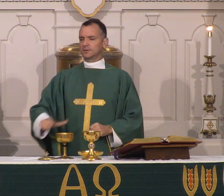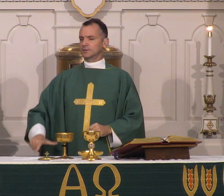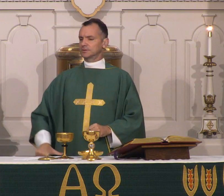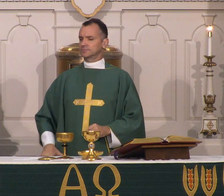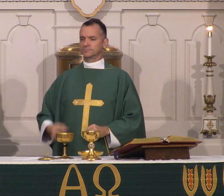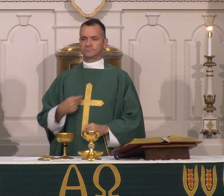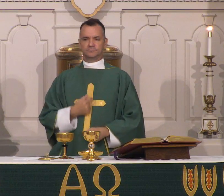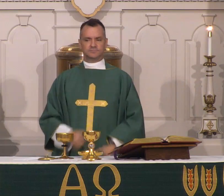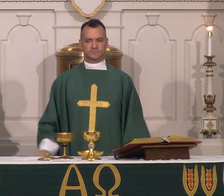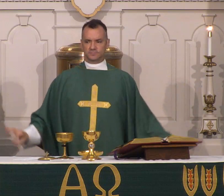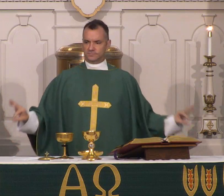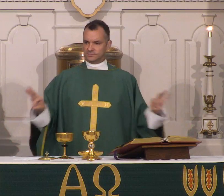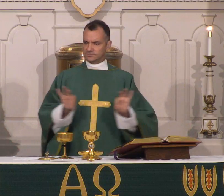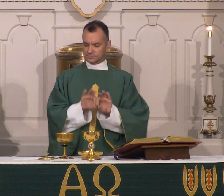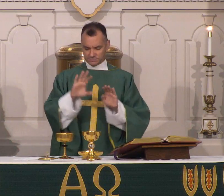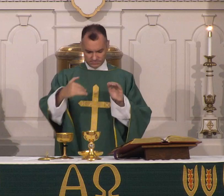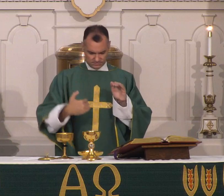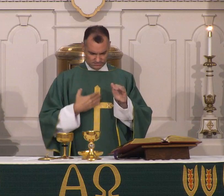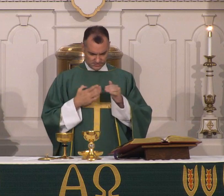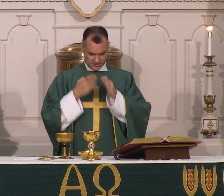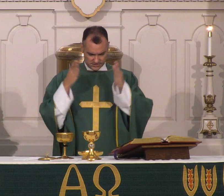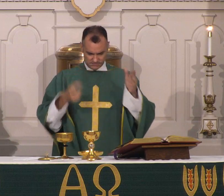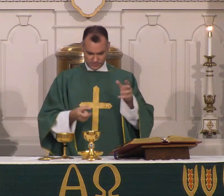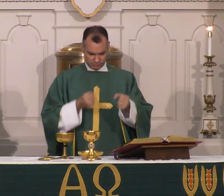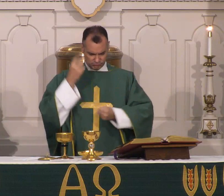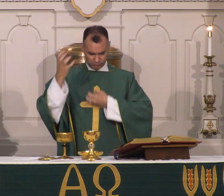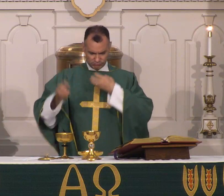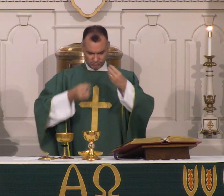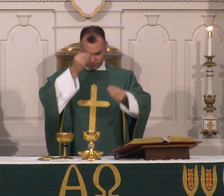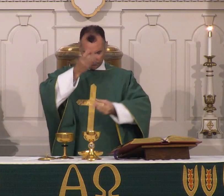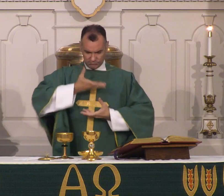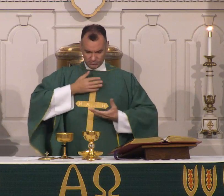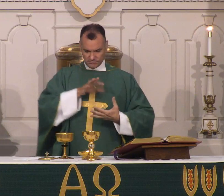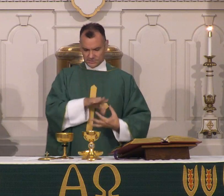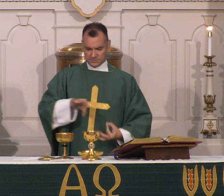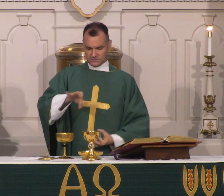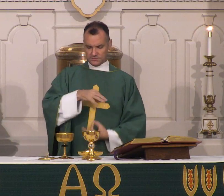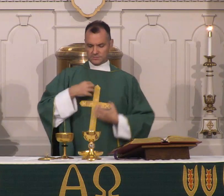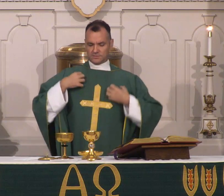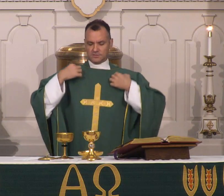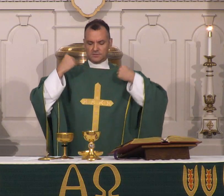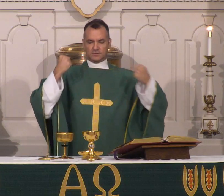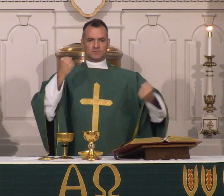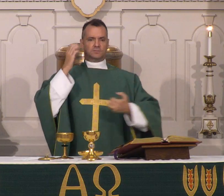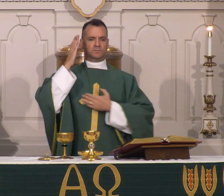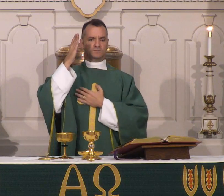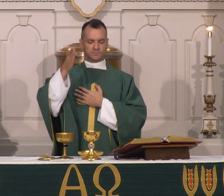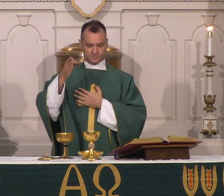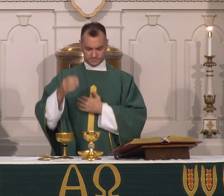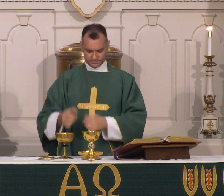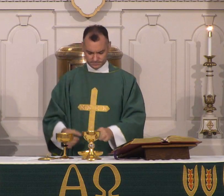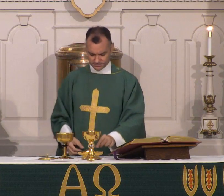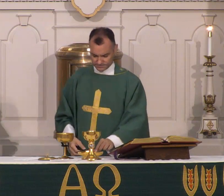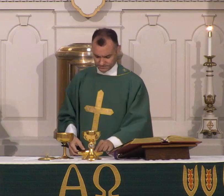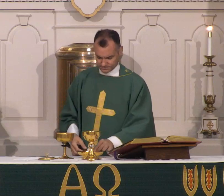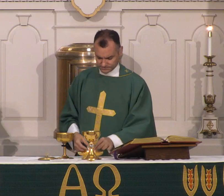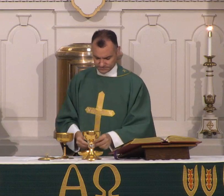Lamb. Lord, I am not worthy that you should enter under my roof, but only say the word, and my soul shall